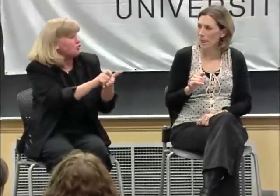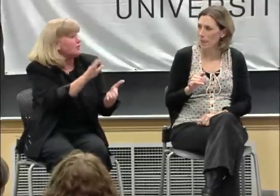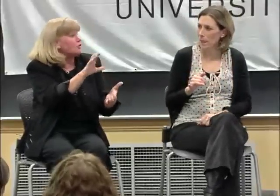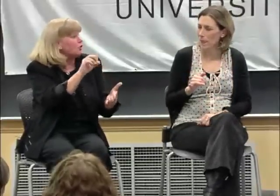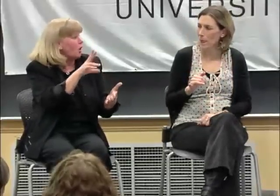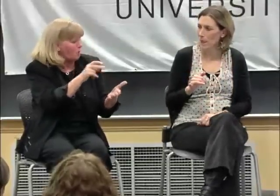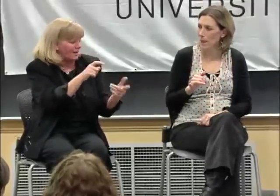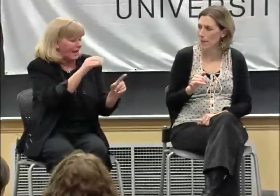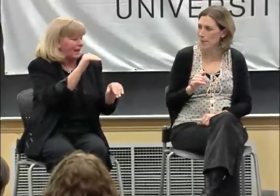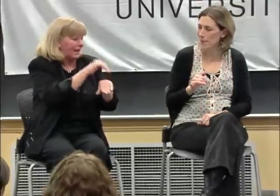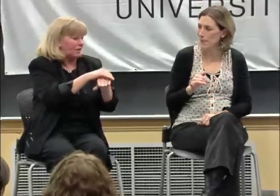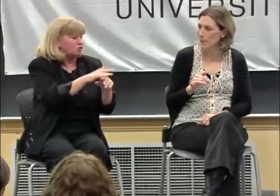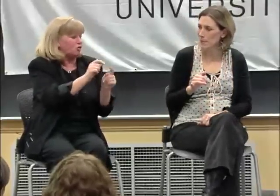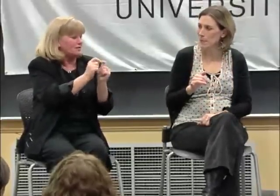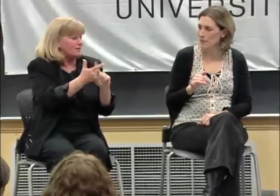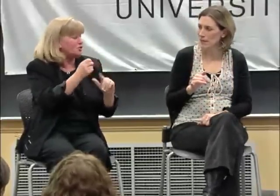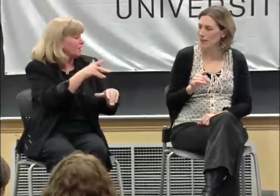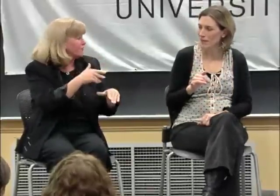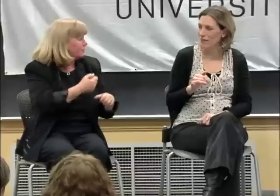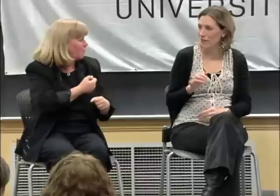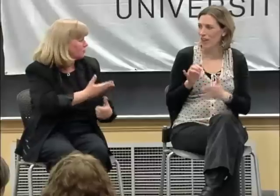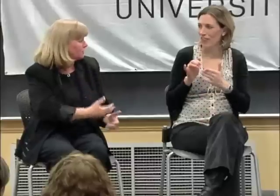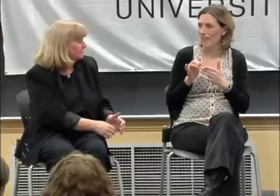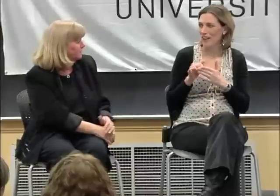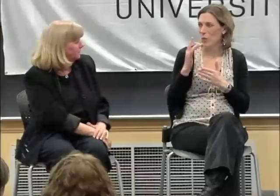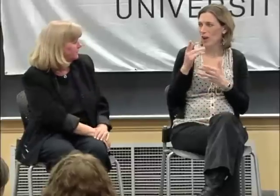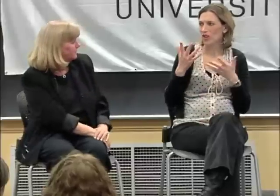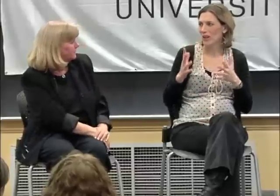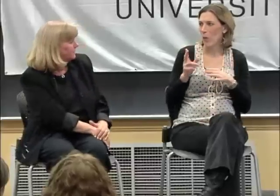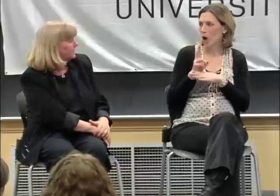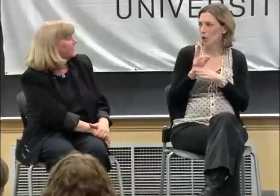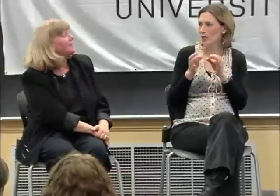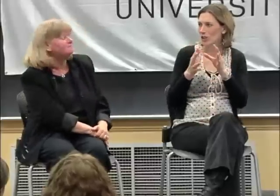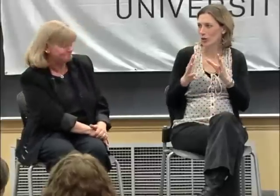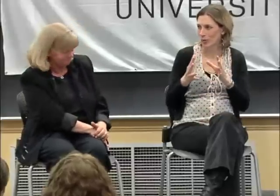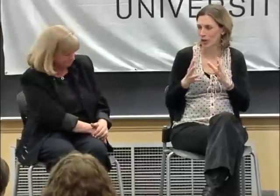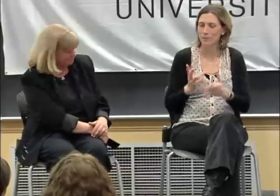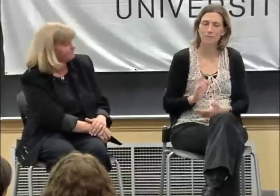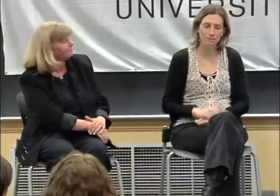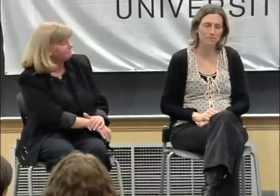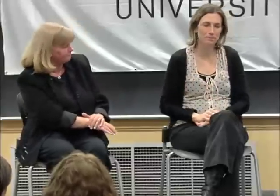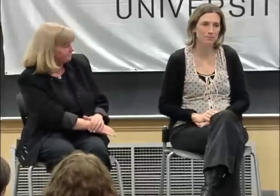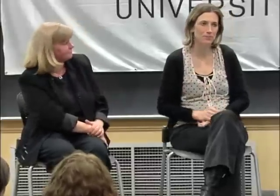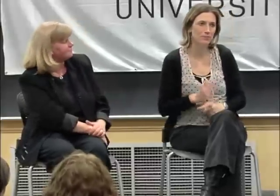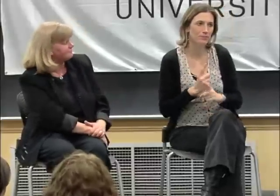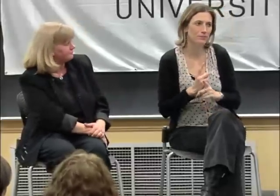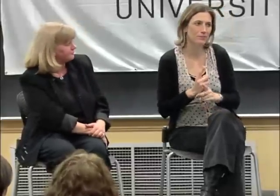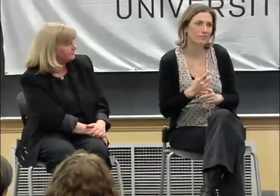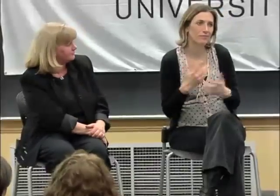written an English translation of her poetry. That's why she didn't want to use an interpreter. Right,